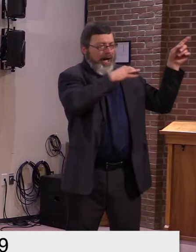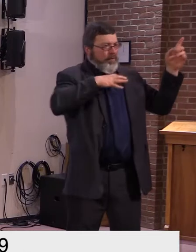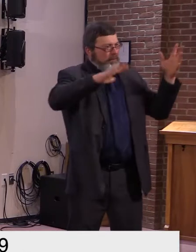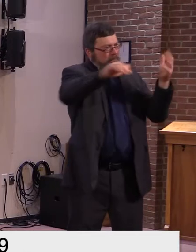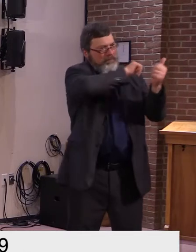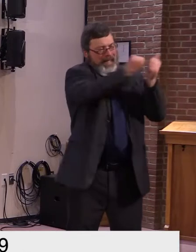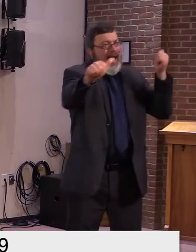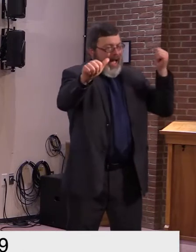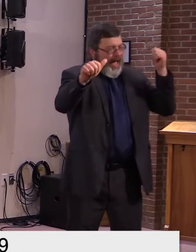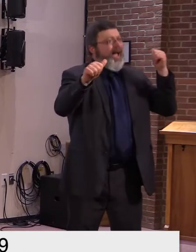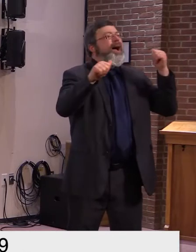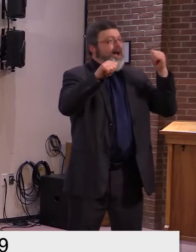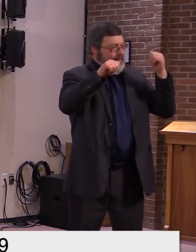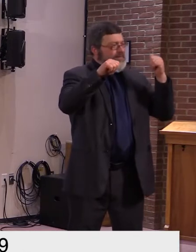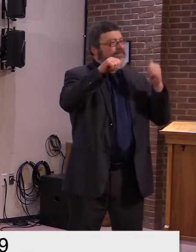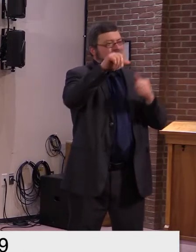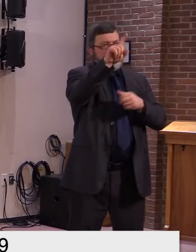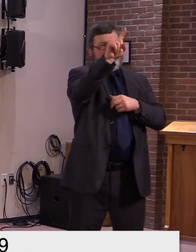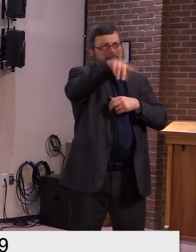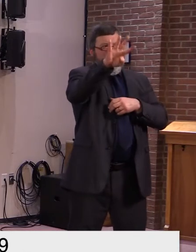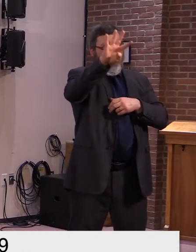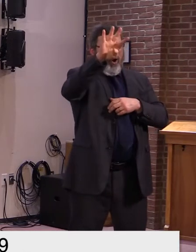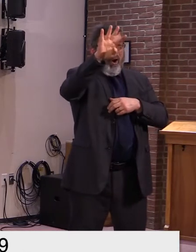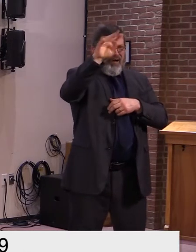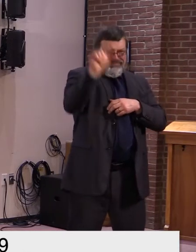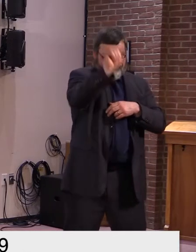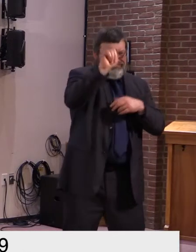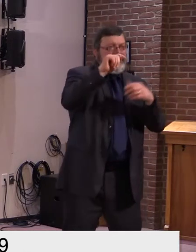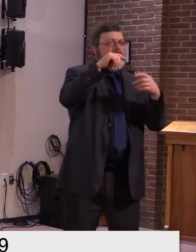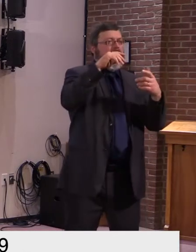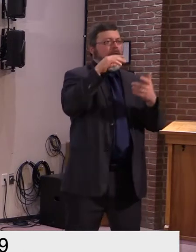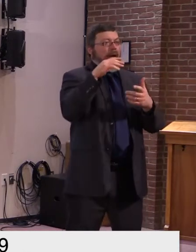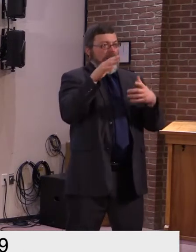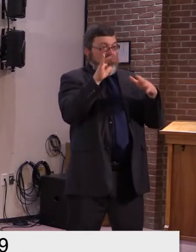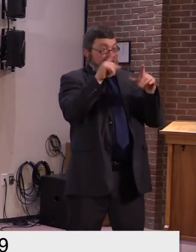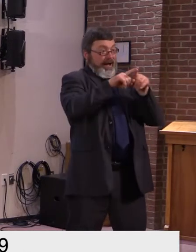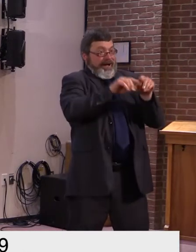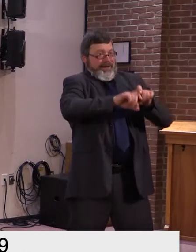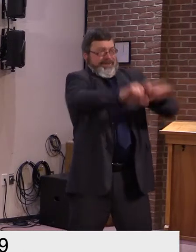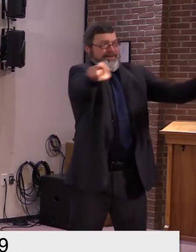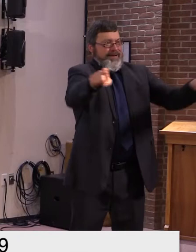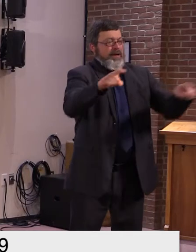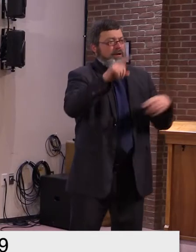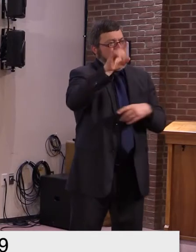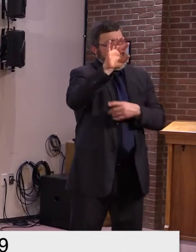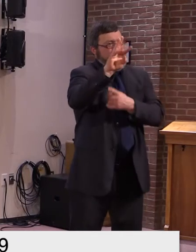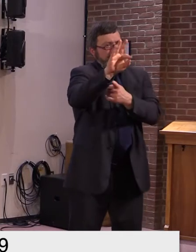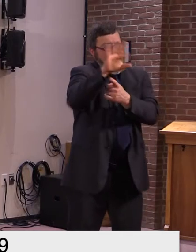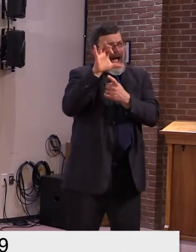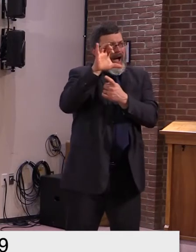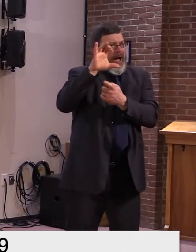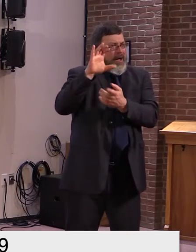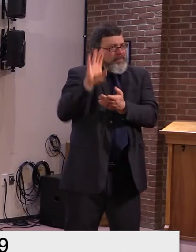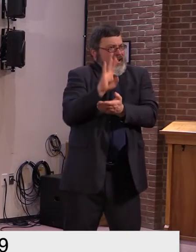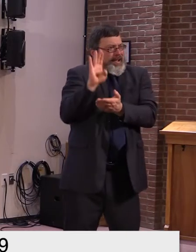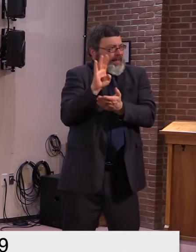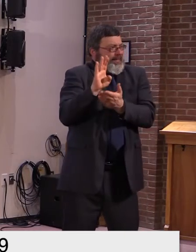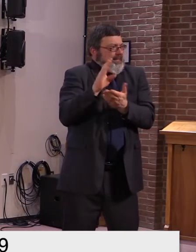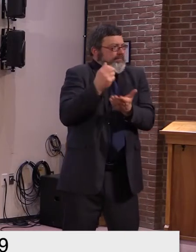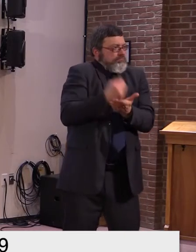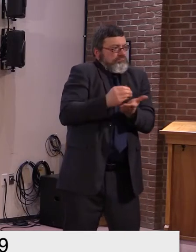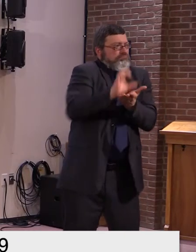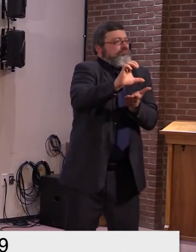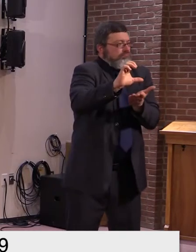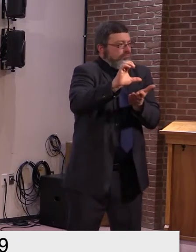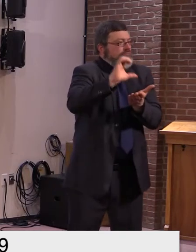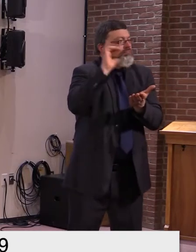billion stimulus bill this week. This will help us continue to provide unemployment benefits, stimulus money